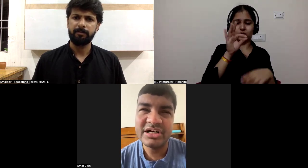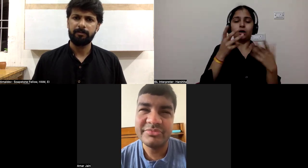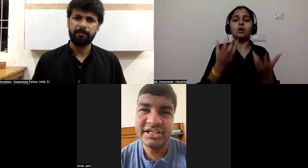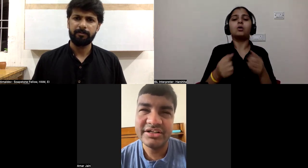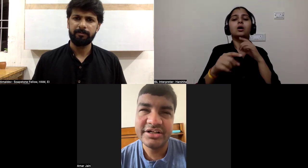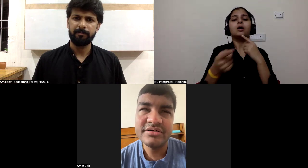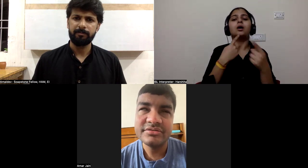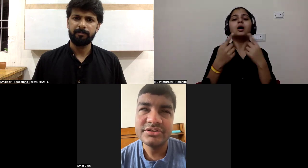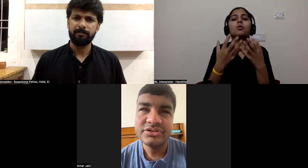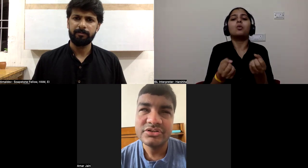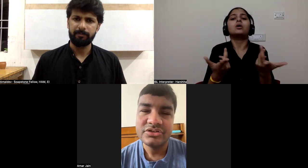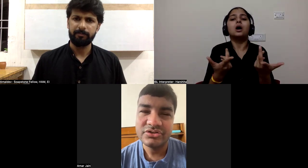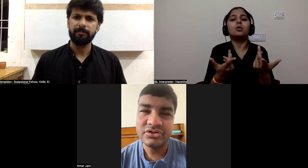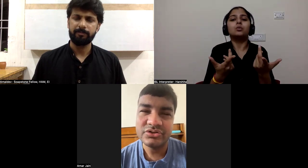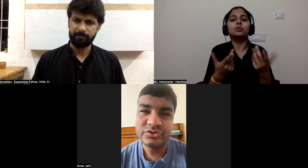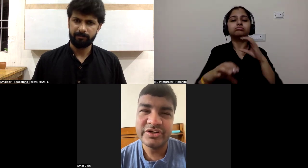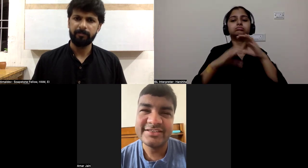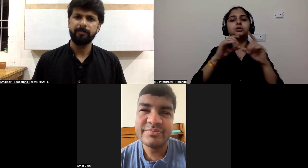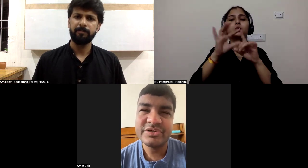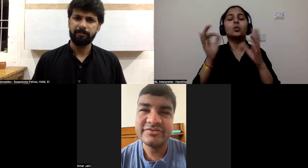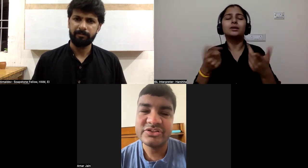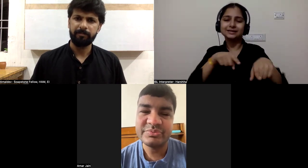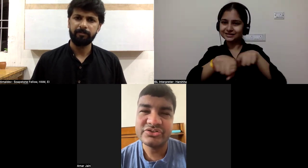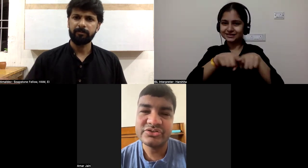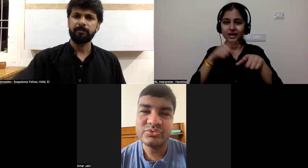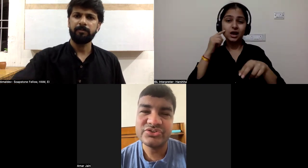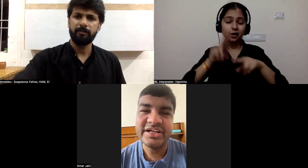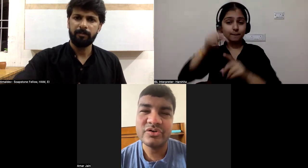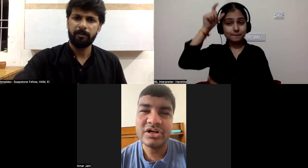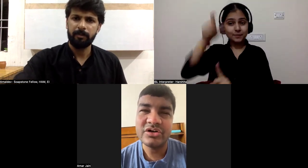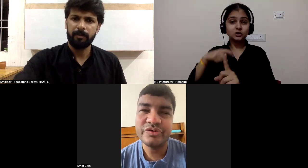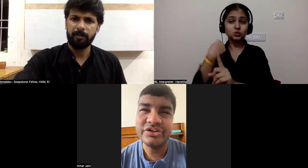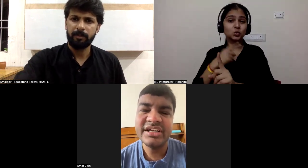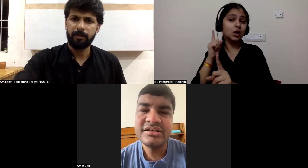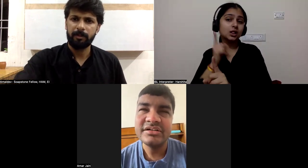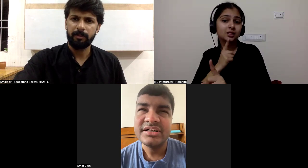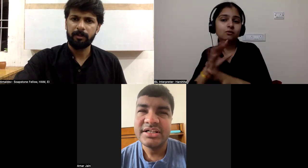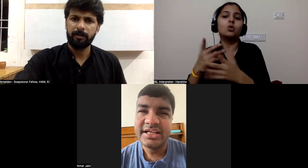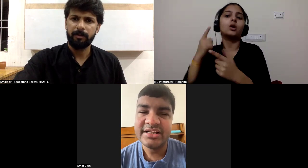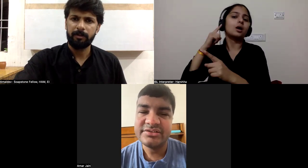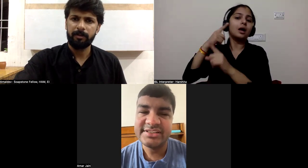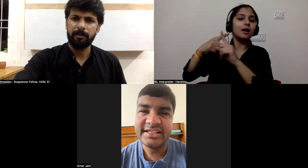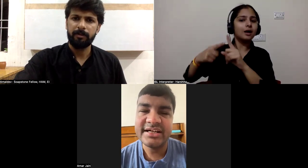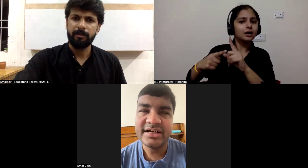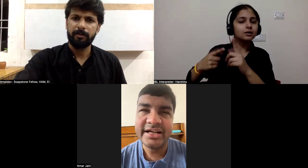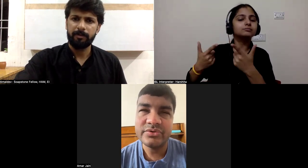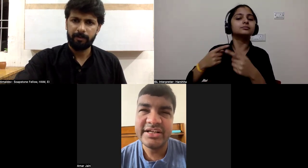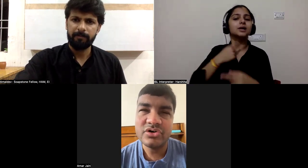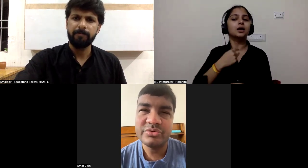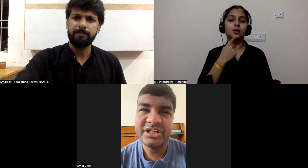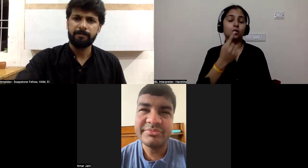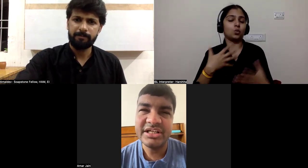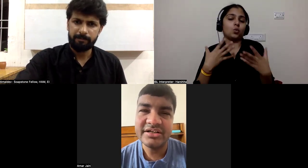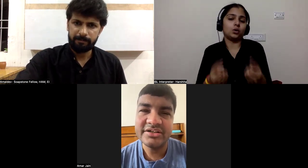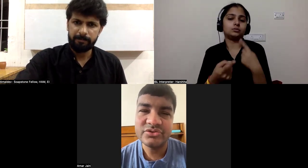want to be communicated. So, for example, if there's a person who's deaf or hard of hearing, can say that I only